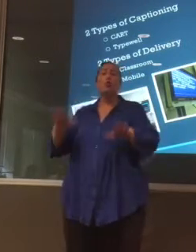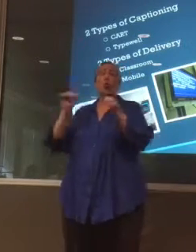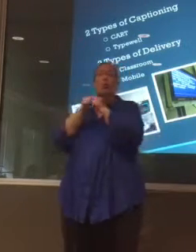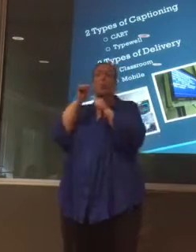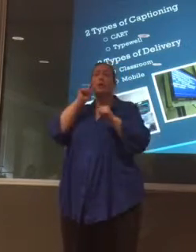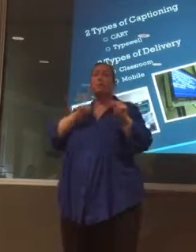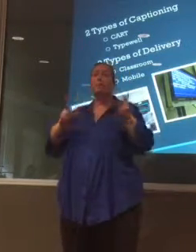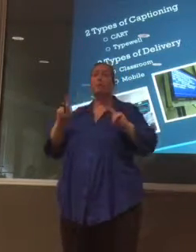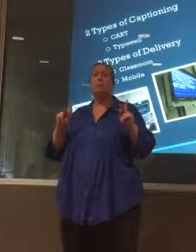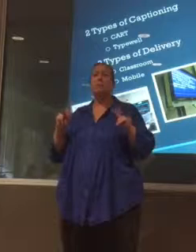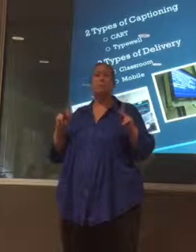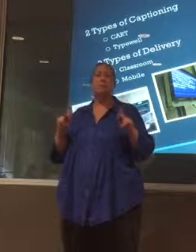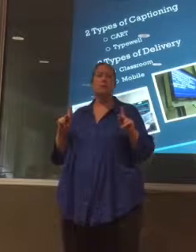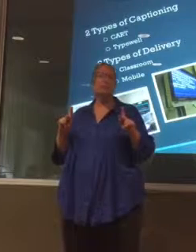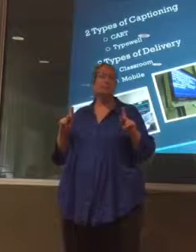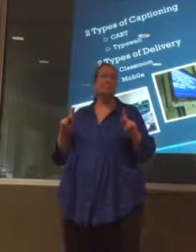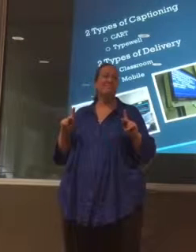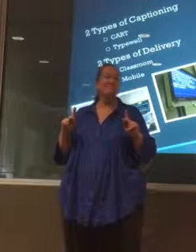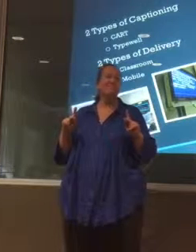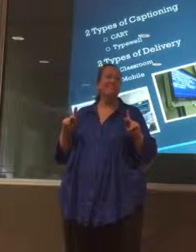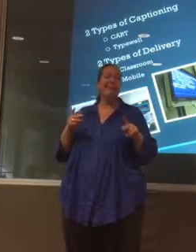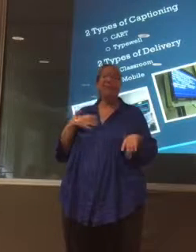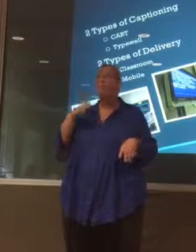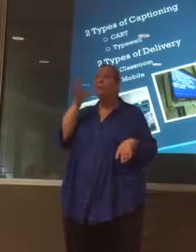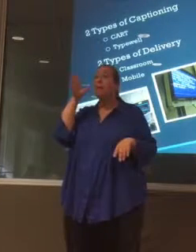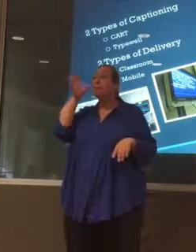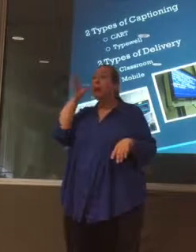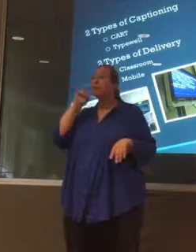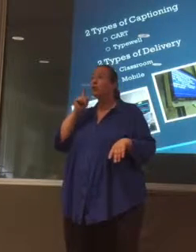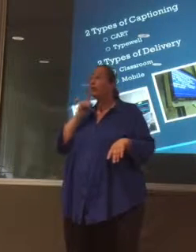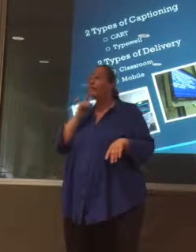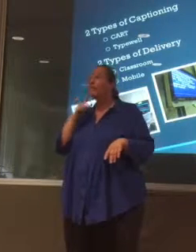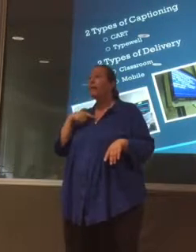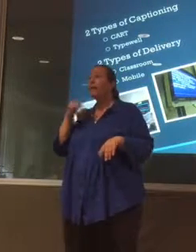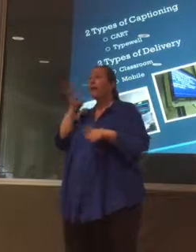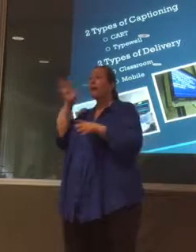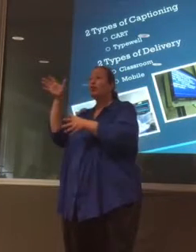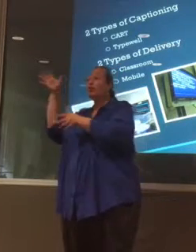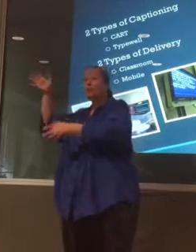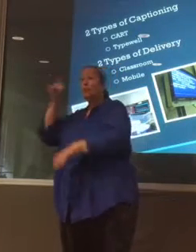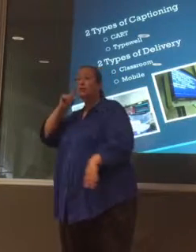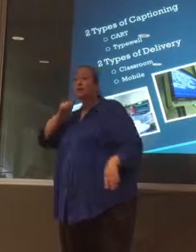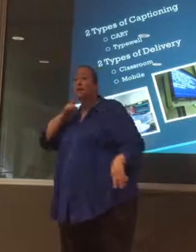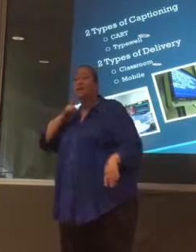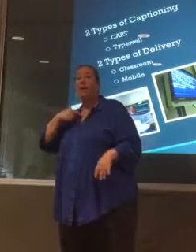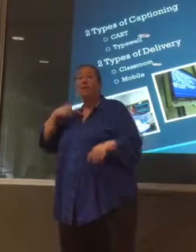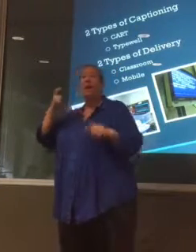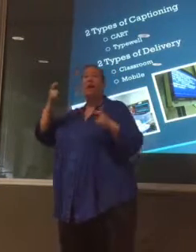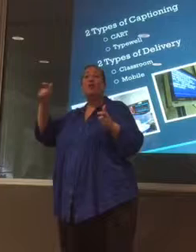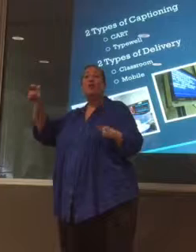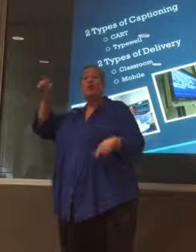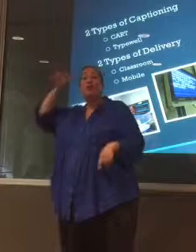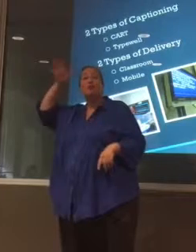Now, I grew up with deaf people, and so my parents are deaf, my grandparents were deaf, and